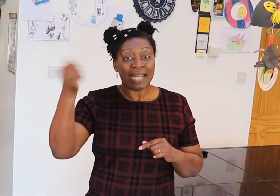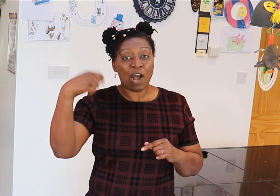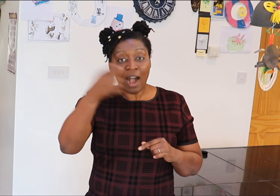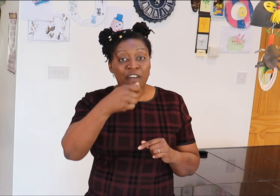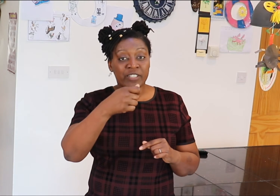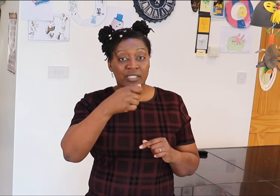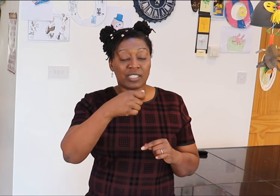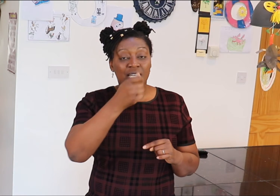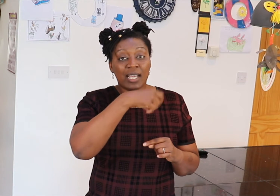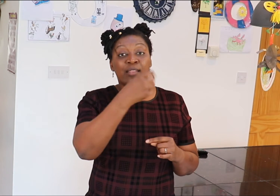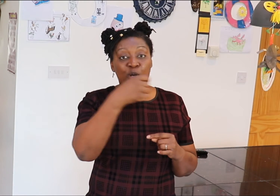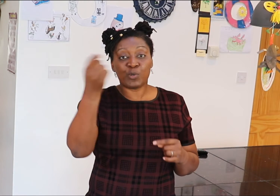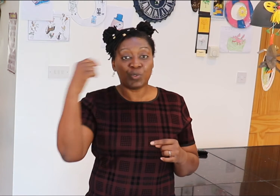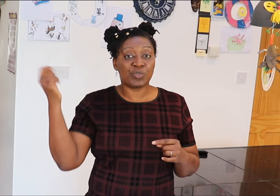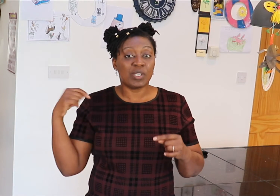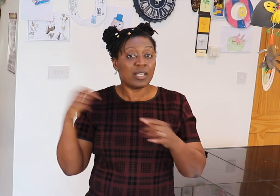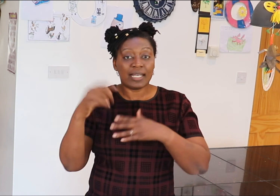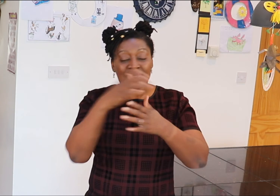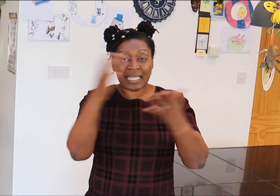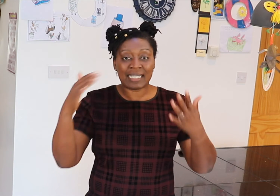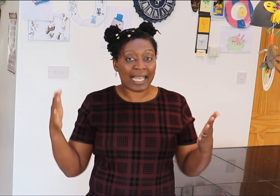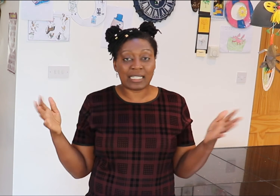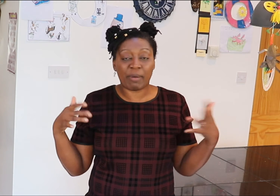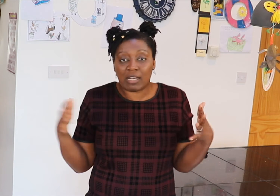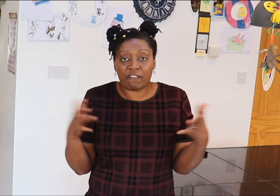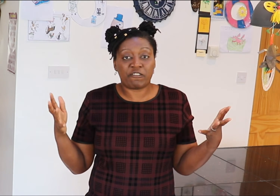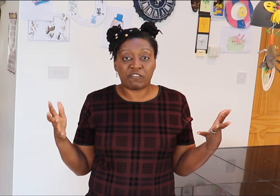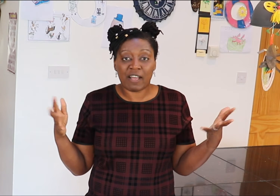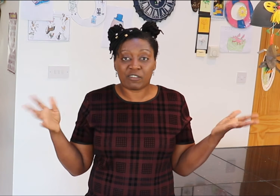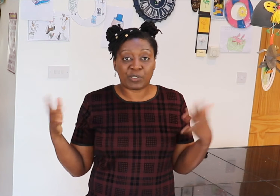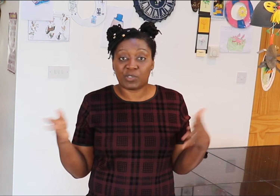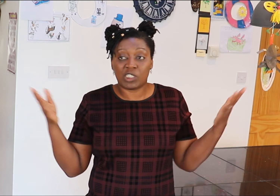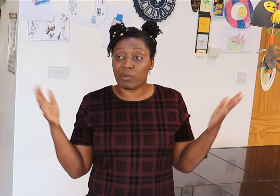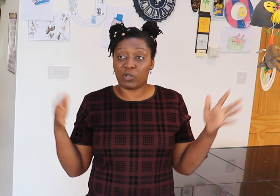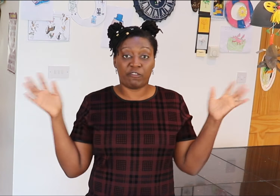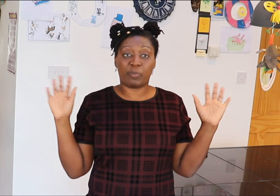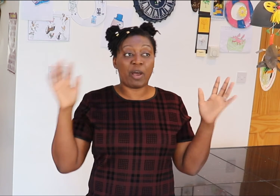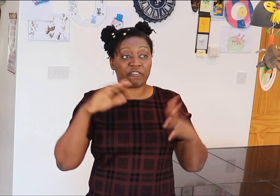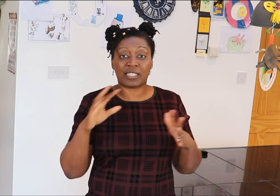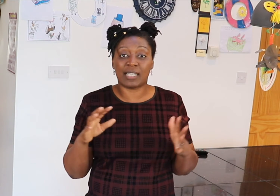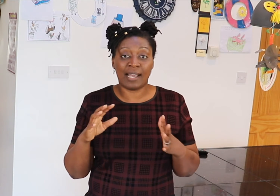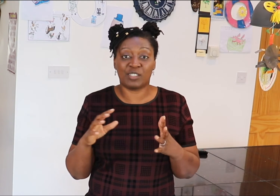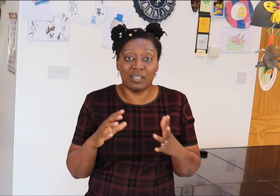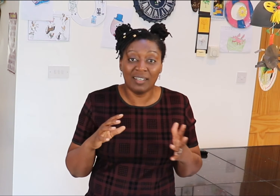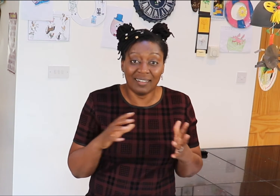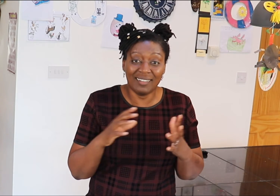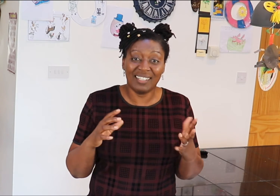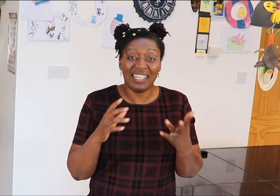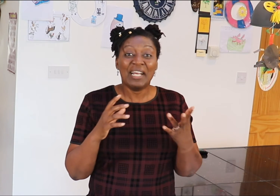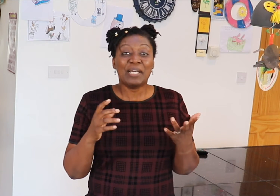now harvests the exact amount, like 55 crystals. She's probably looking for the perfect size,